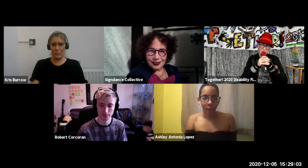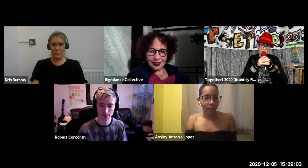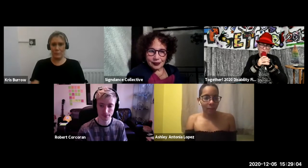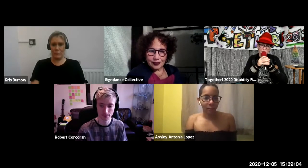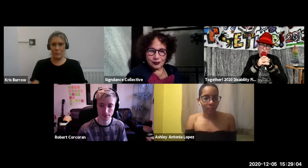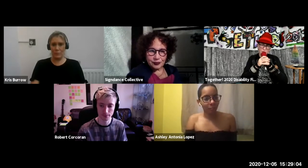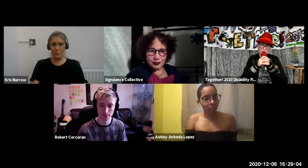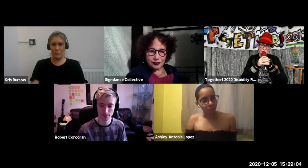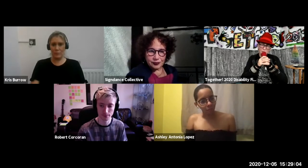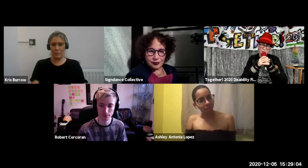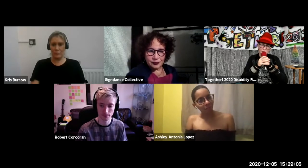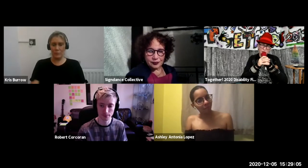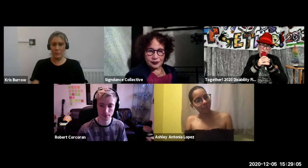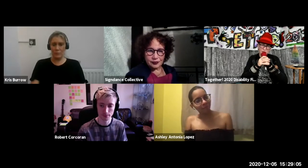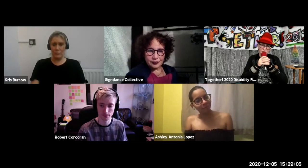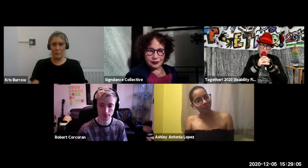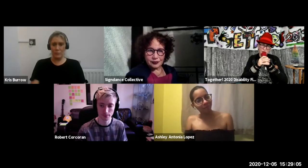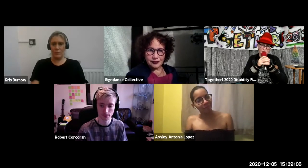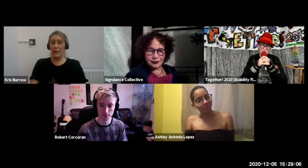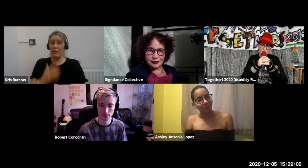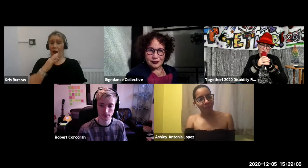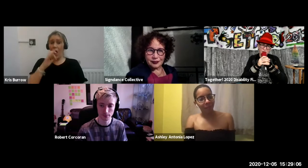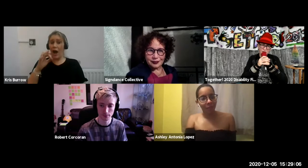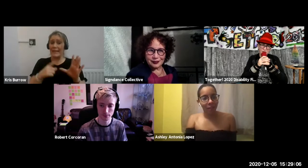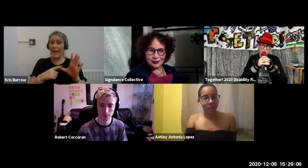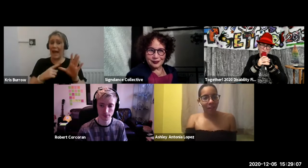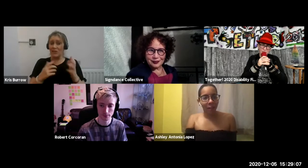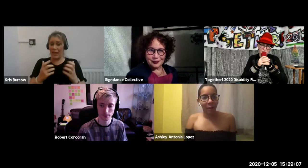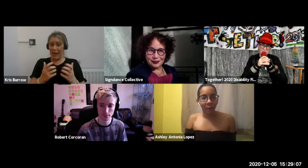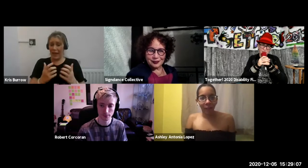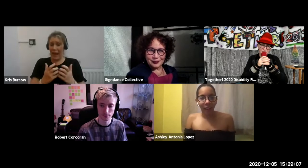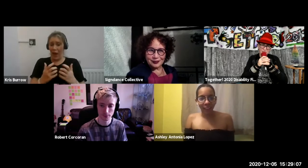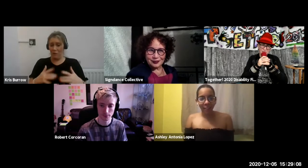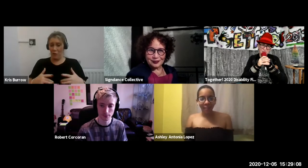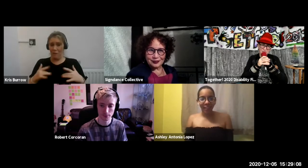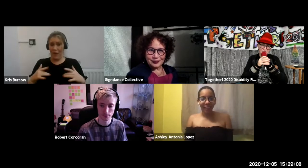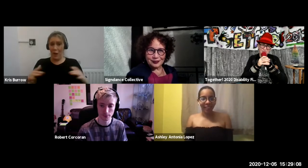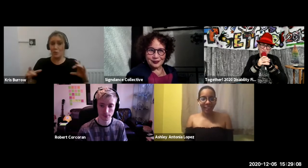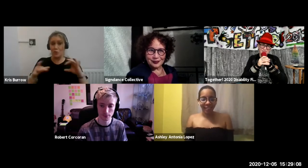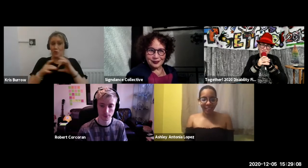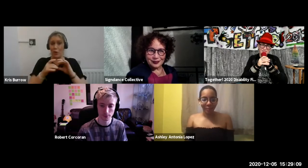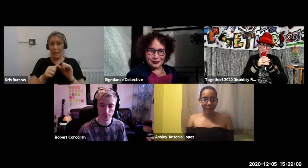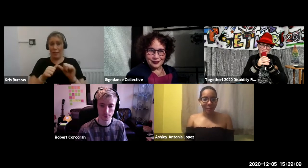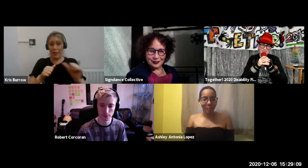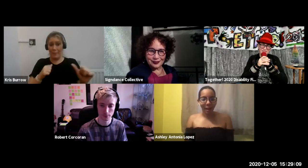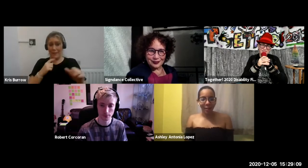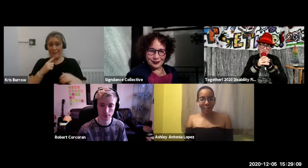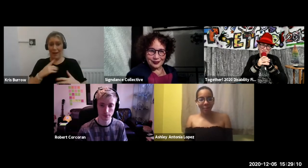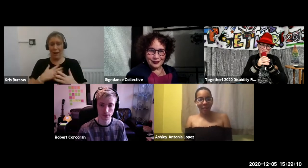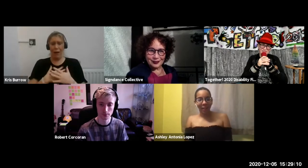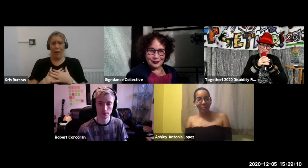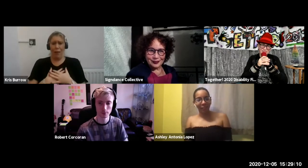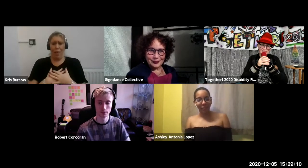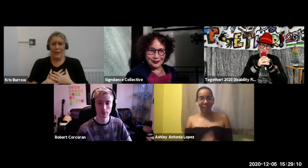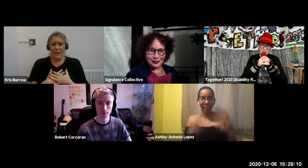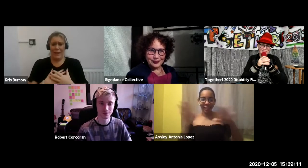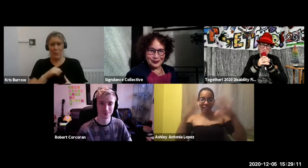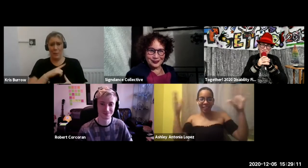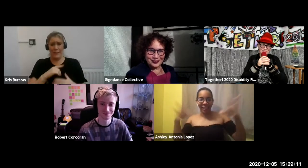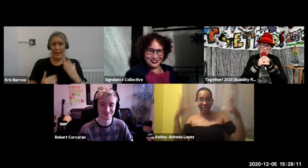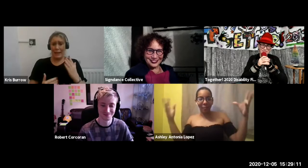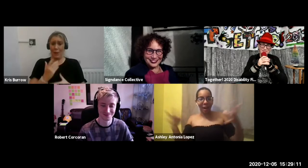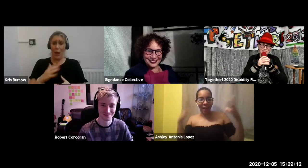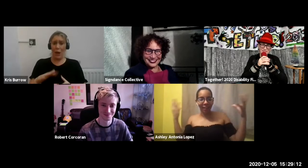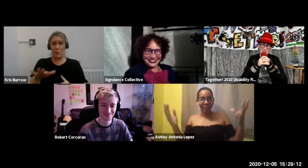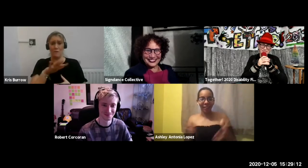have you found joining the company, Ashley? Well, I love it. Like, this is becoming my new family. Well, like,